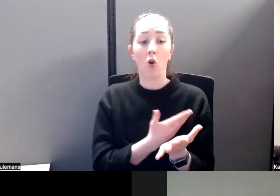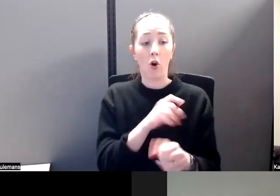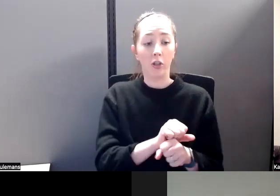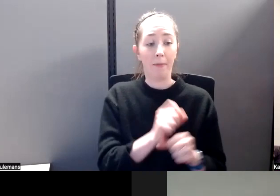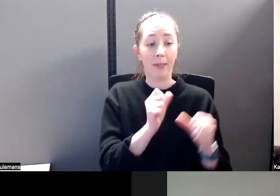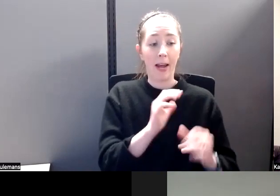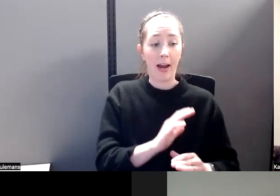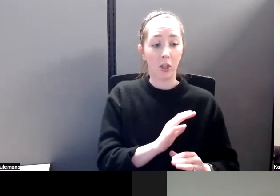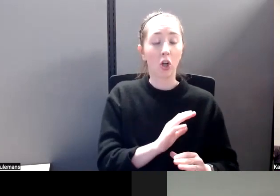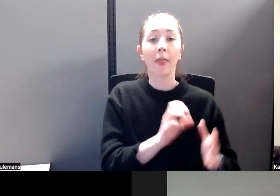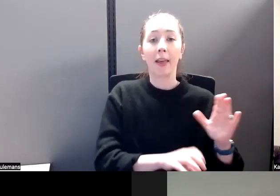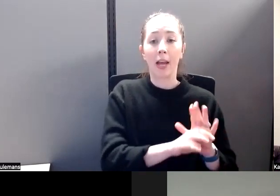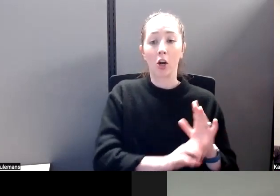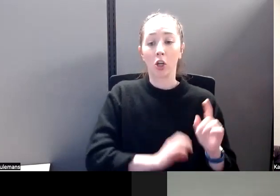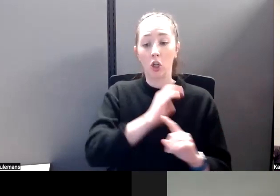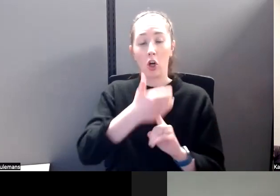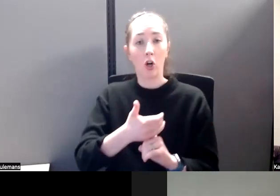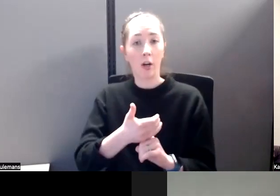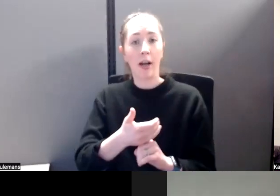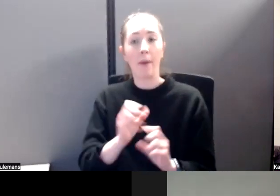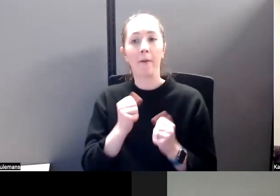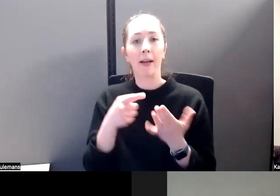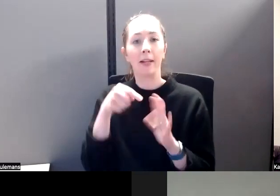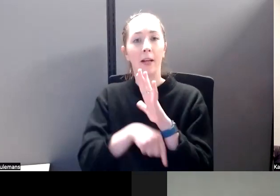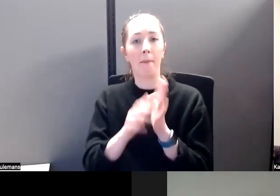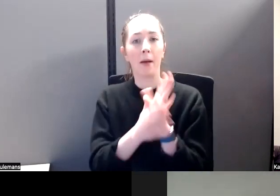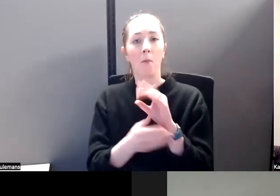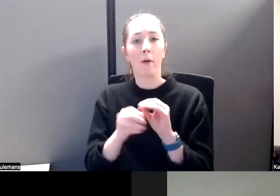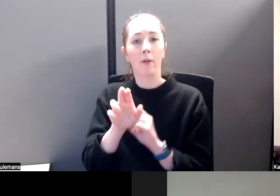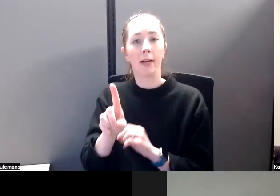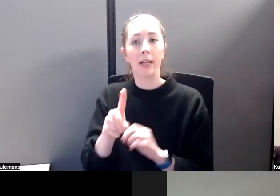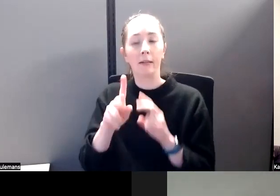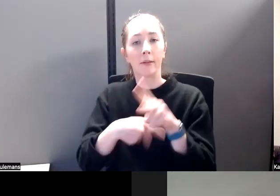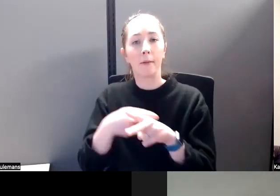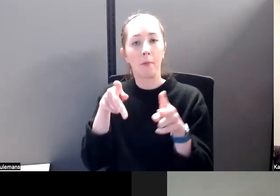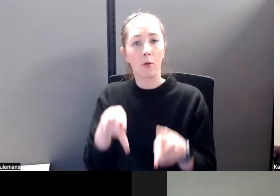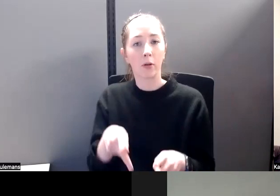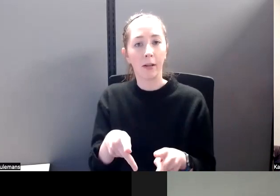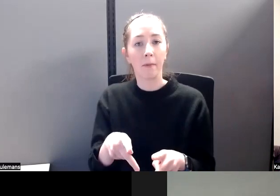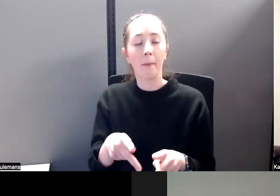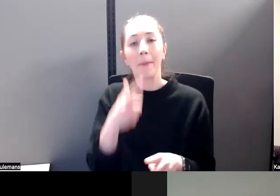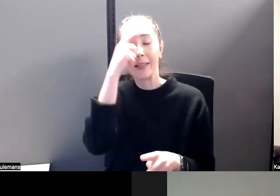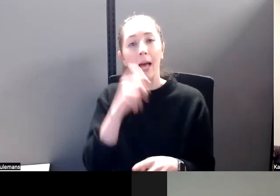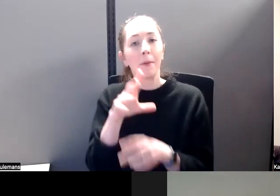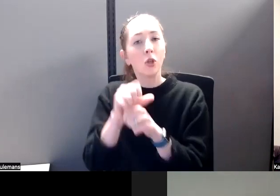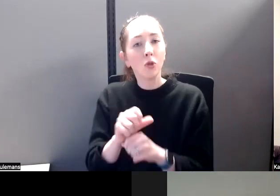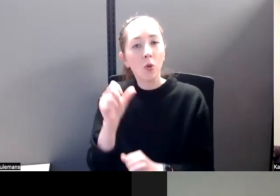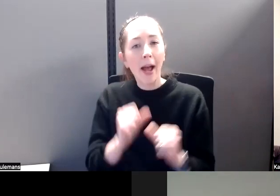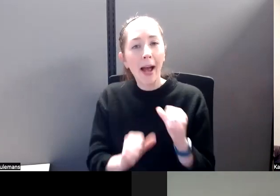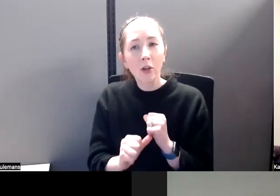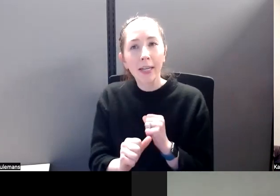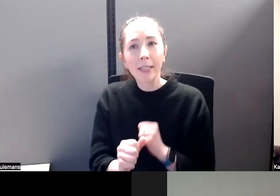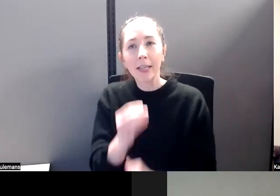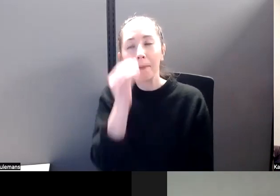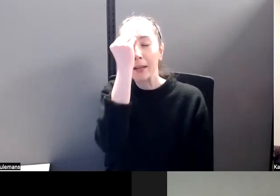and give them depth and make them into a 3D person. But because I come from in front of the camera, it's already in my brain. So